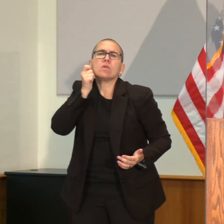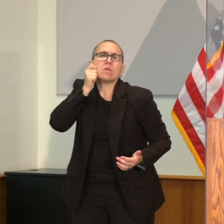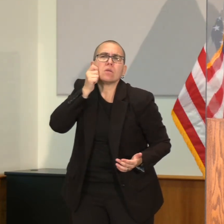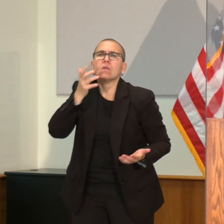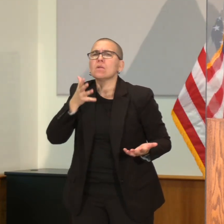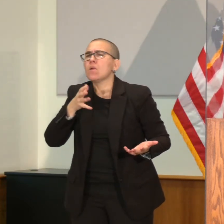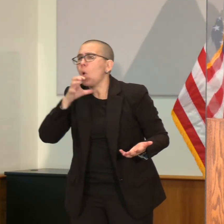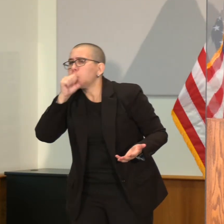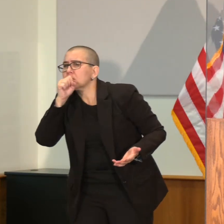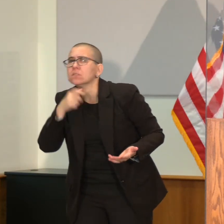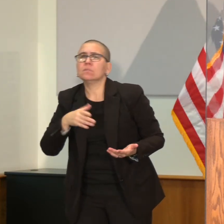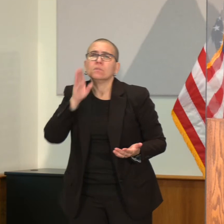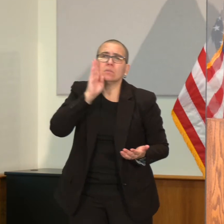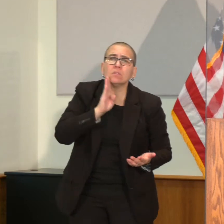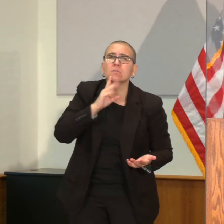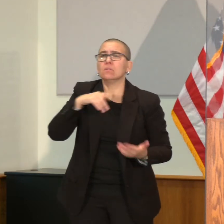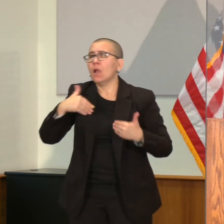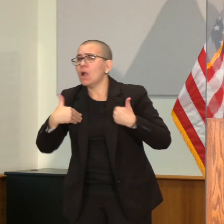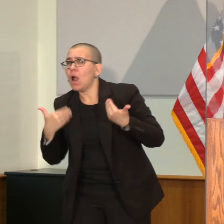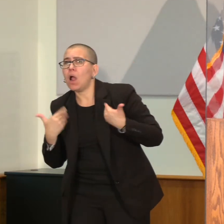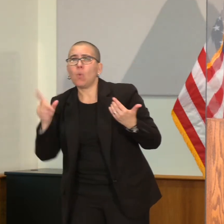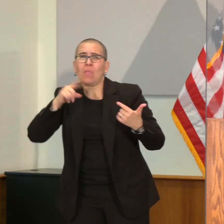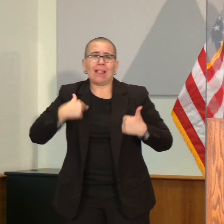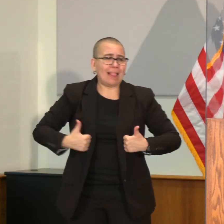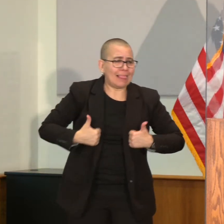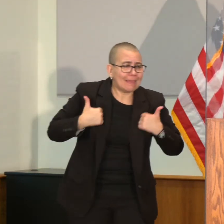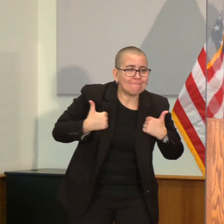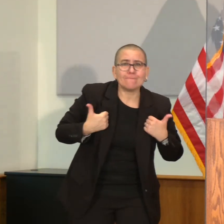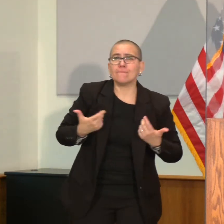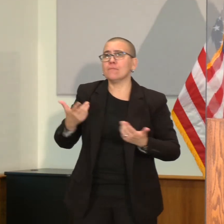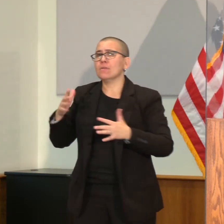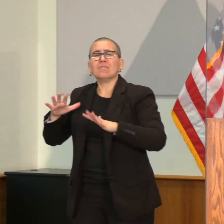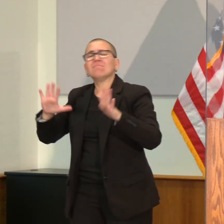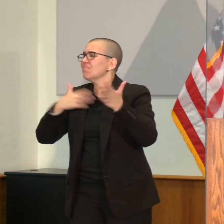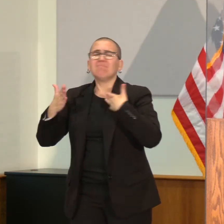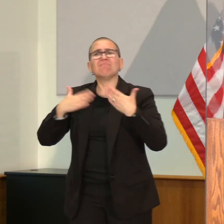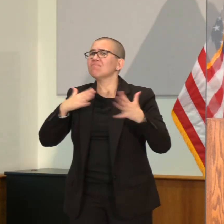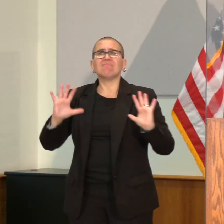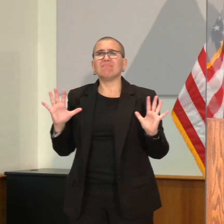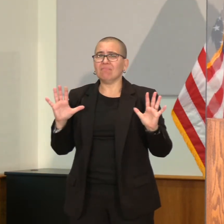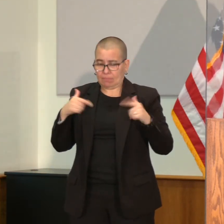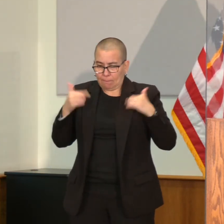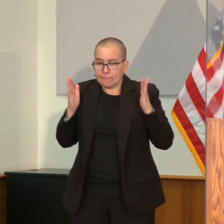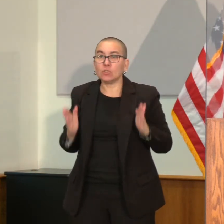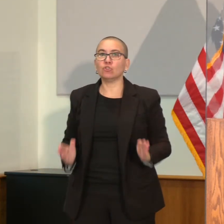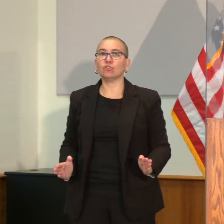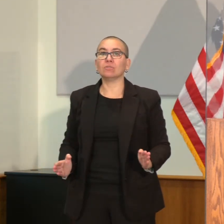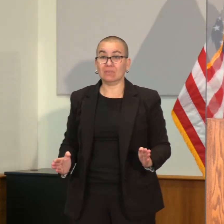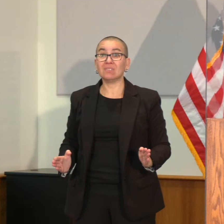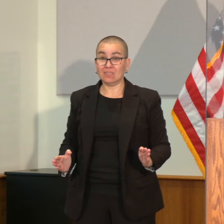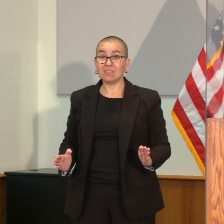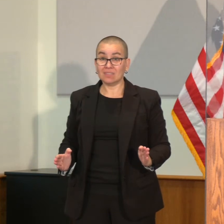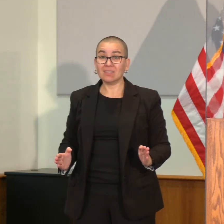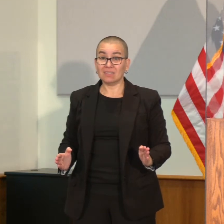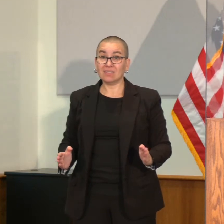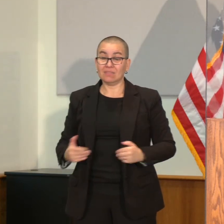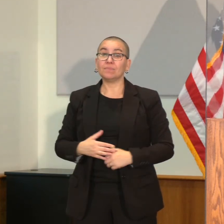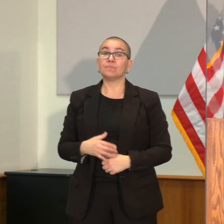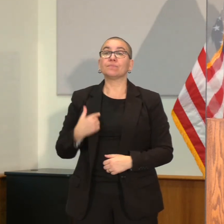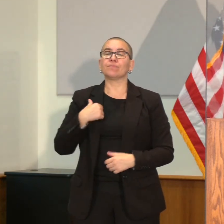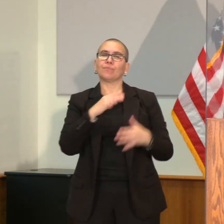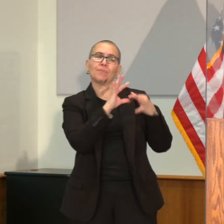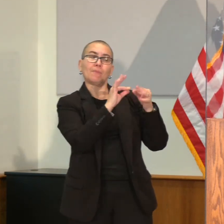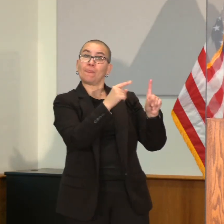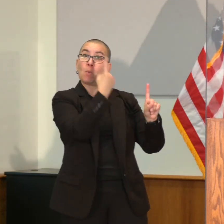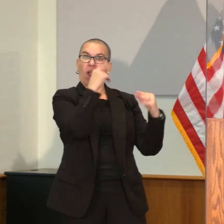or where we live. I was listening to one of my colleagues earlier today, and they were talking about how their